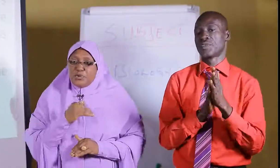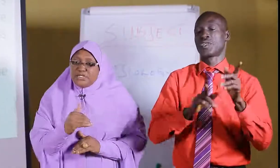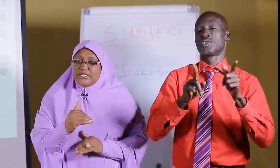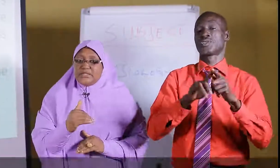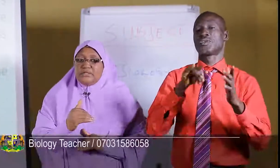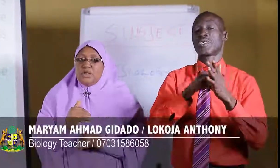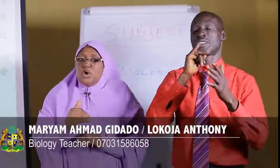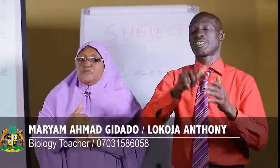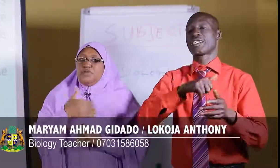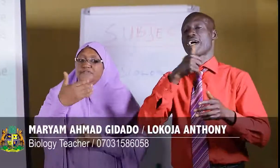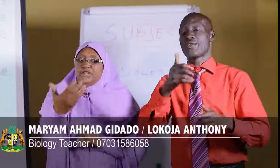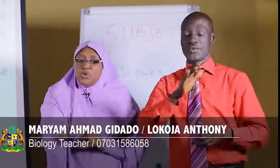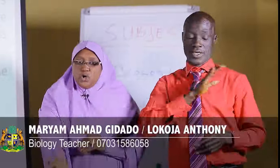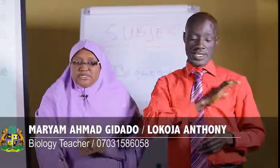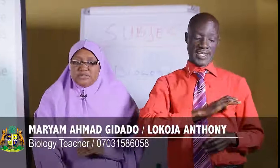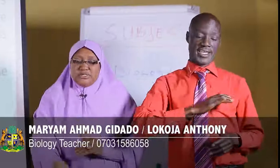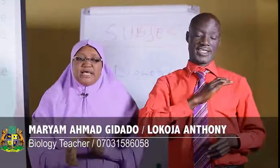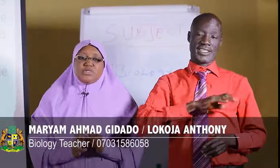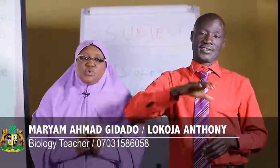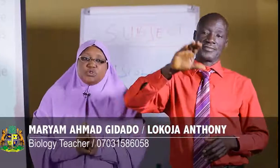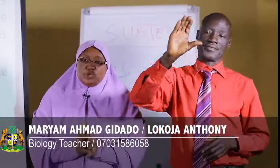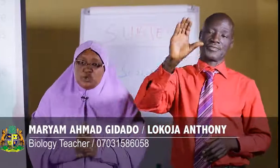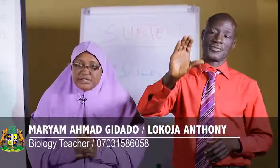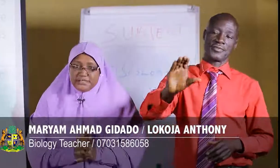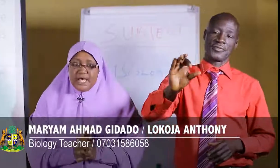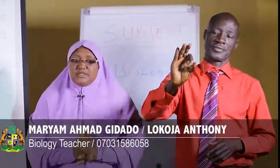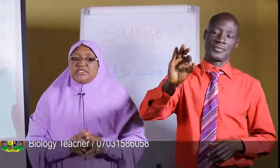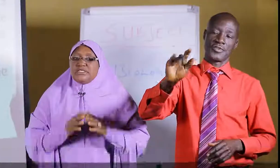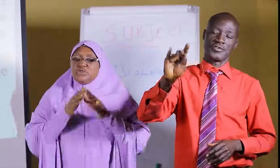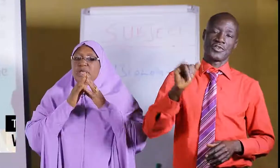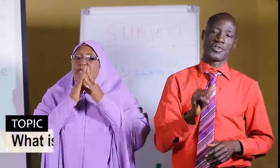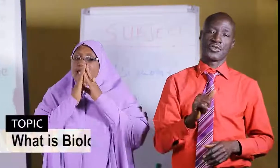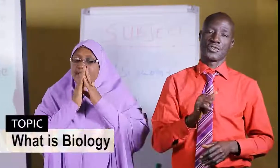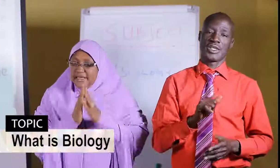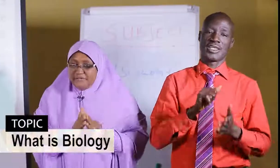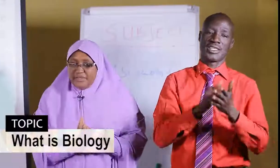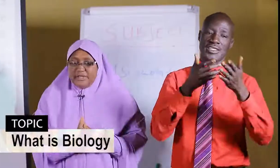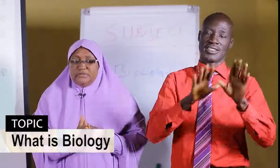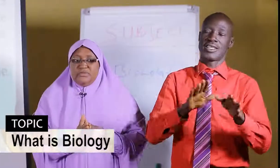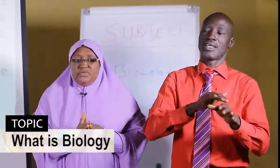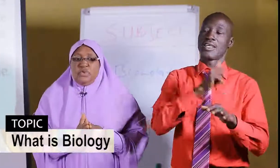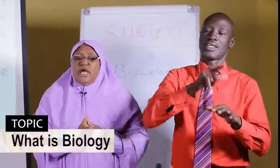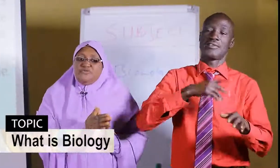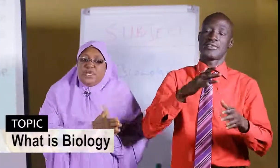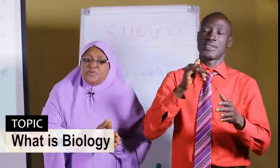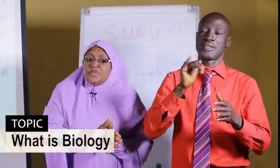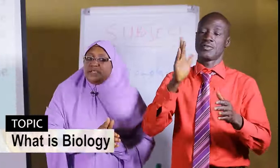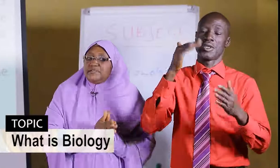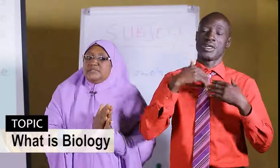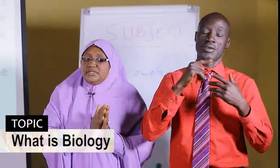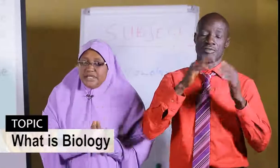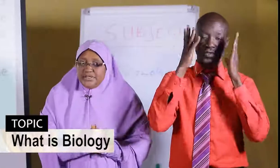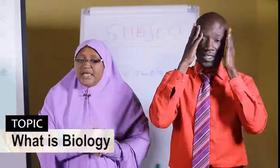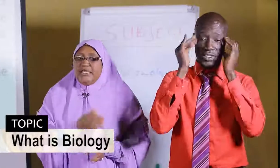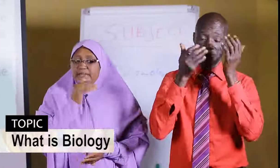that process of leaving the world, that is what we call death. And since any living thing will have to